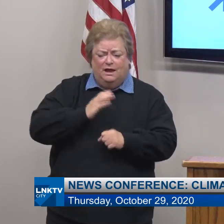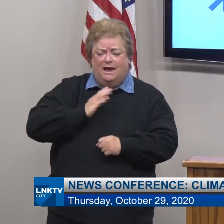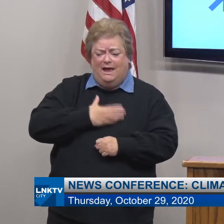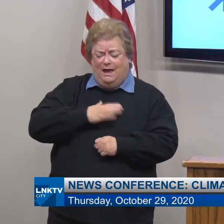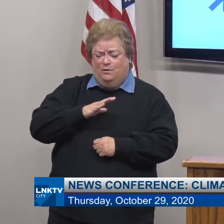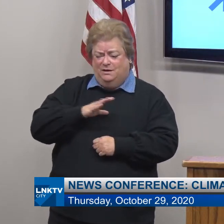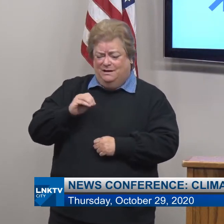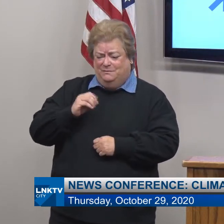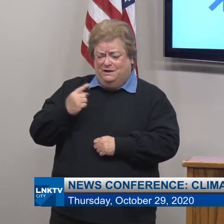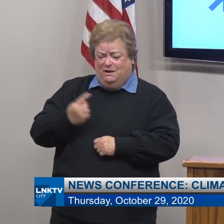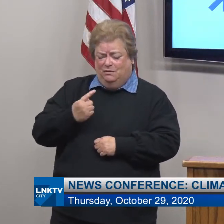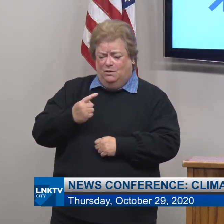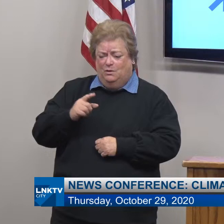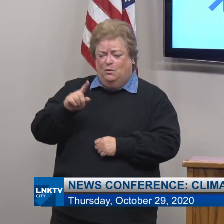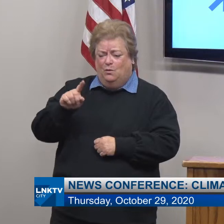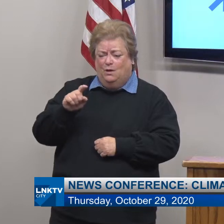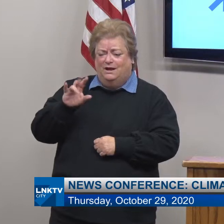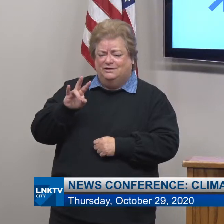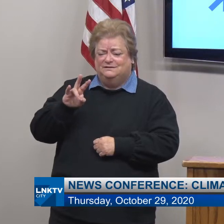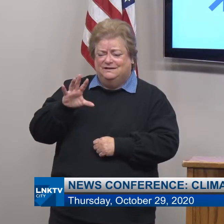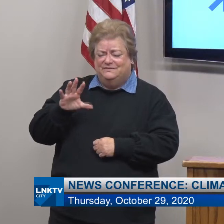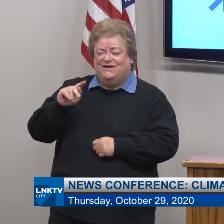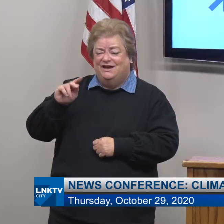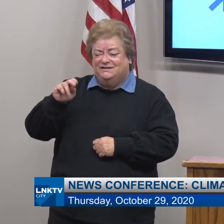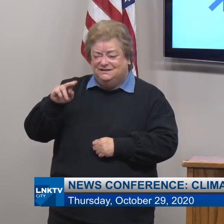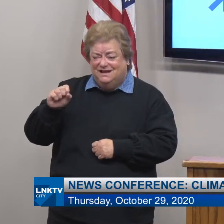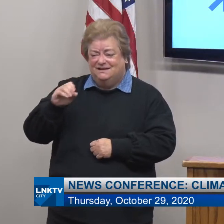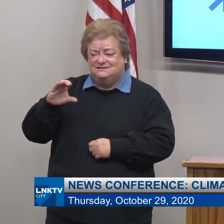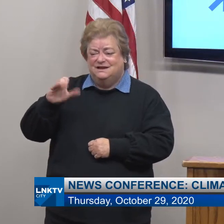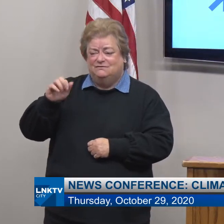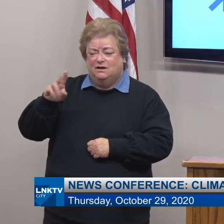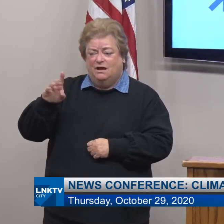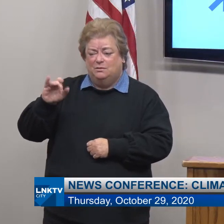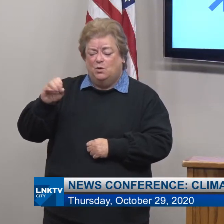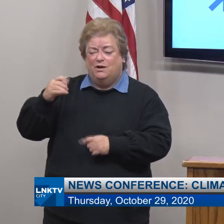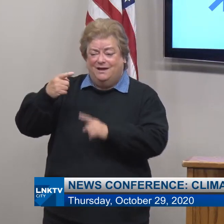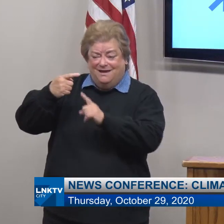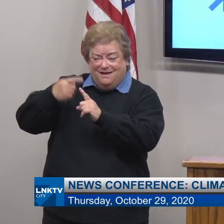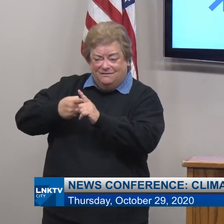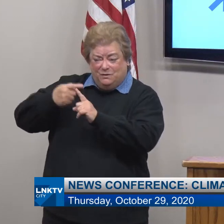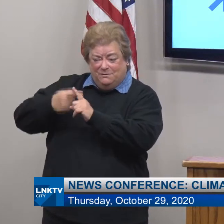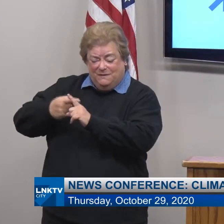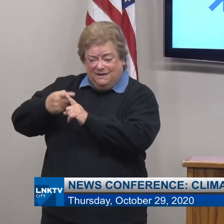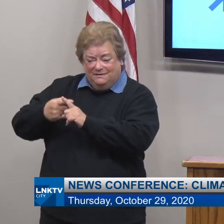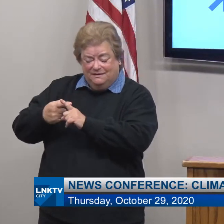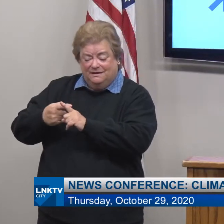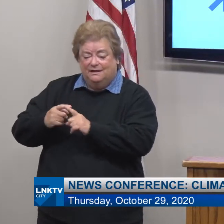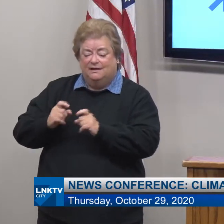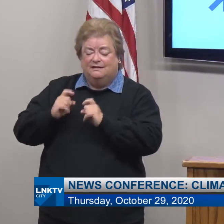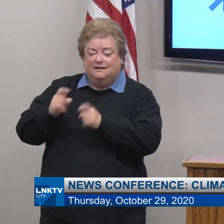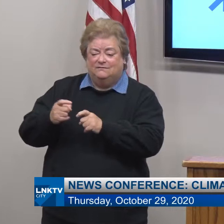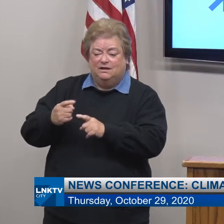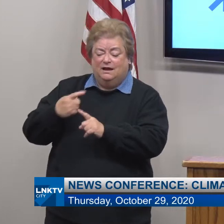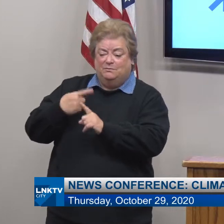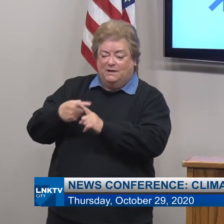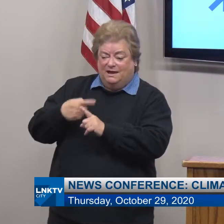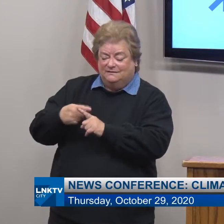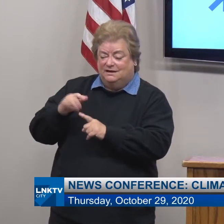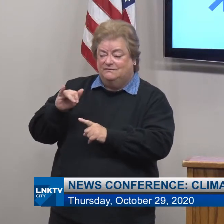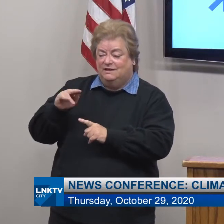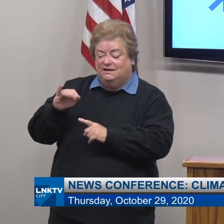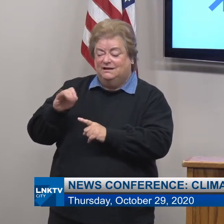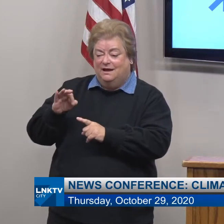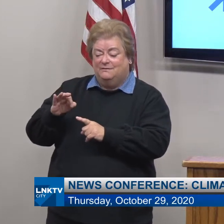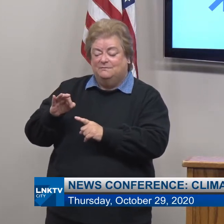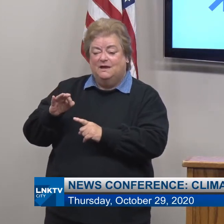recycles 175 tons of cardboard each month, providing a positive income stream for the